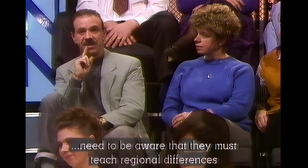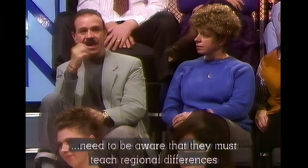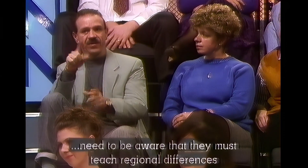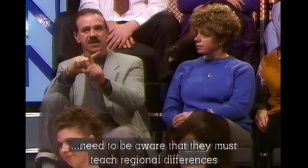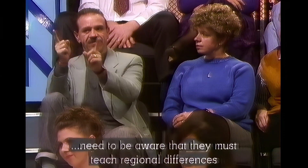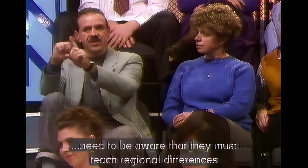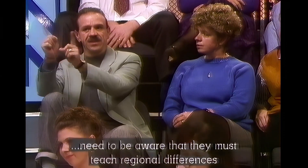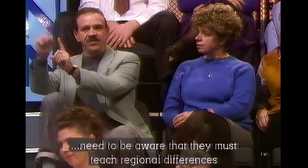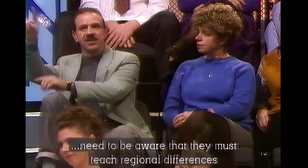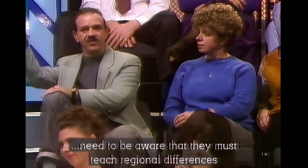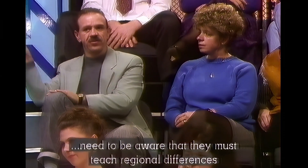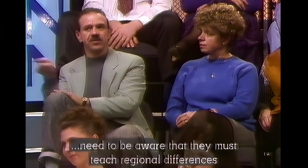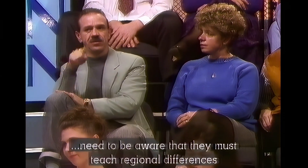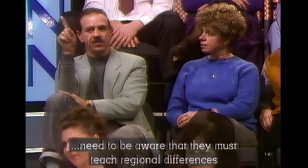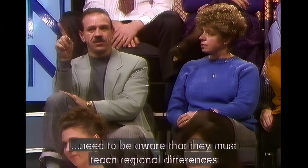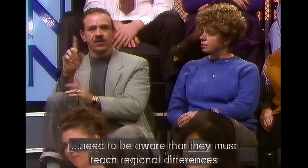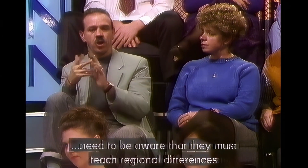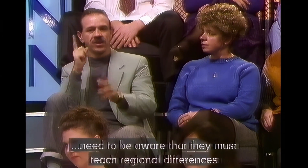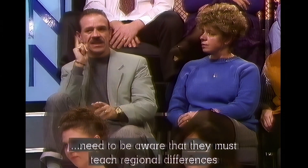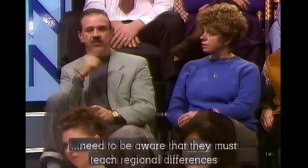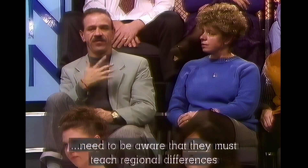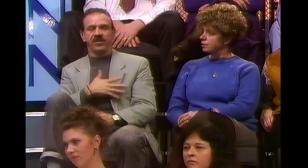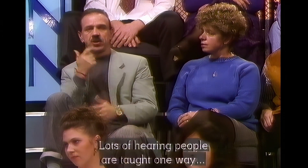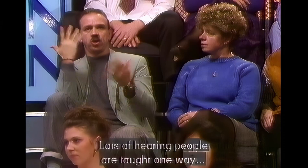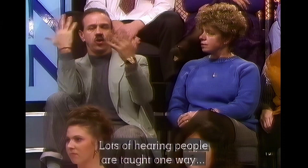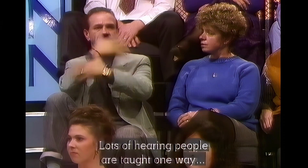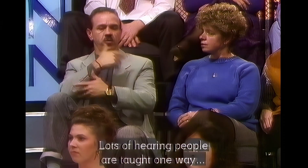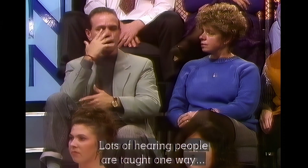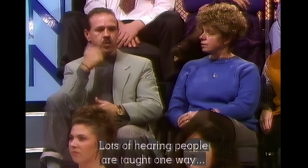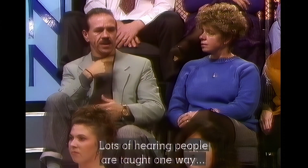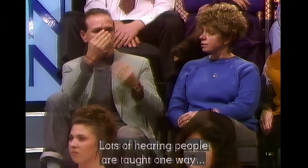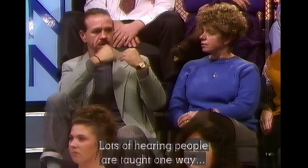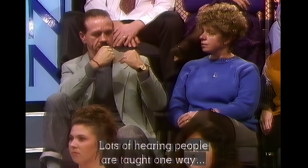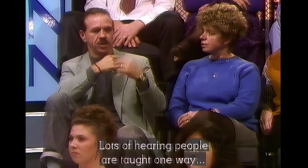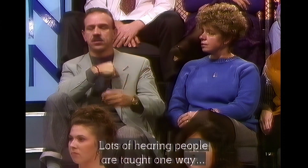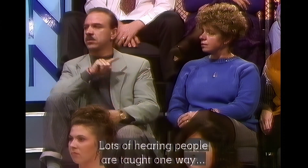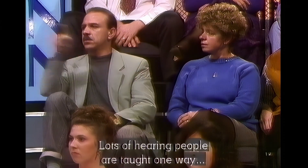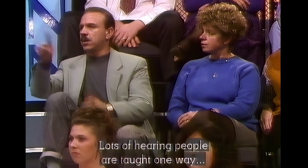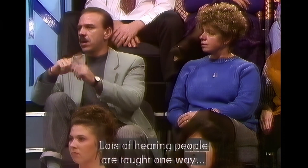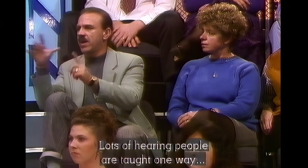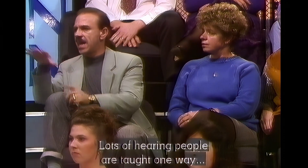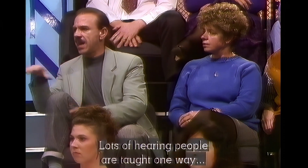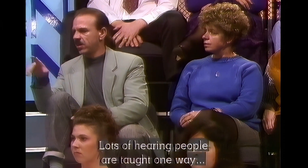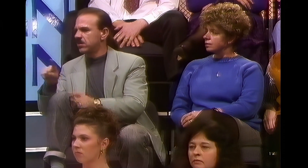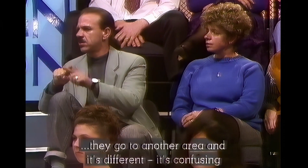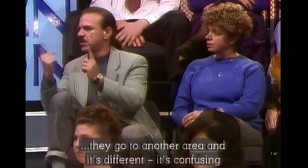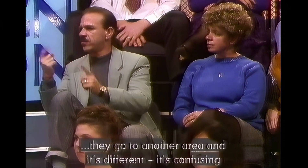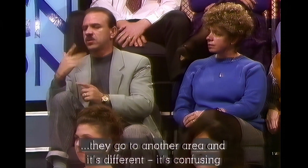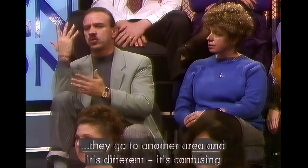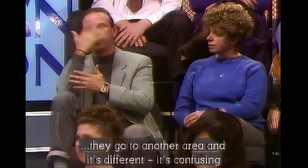to be aware that they must teach regional differences. Lots of hearing people are confused because they are taught one way and they go to another area